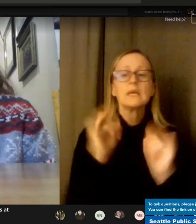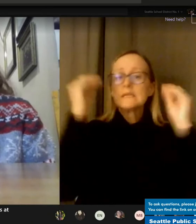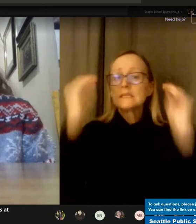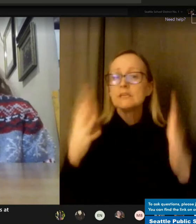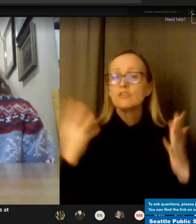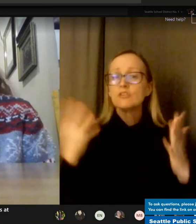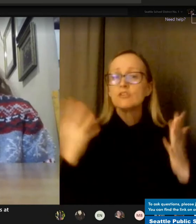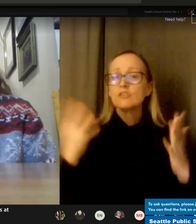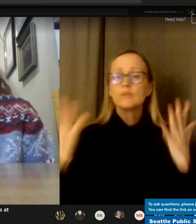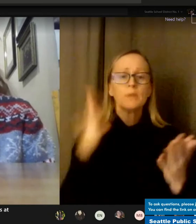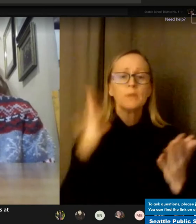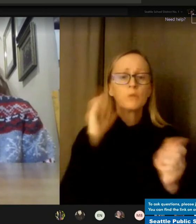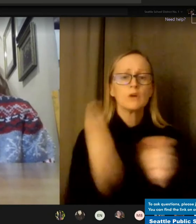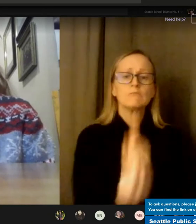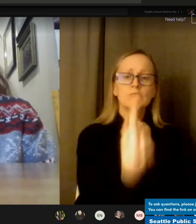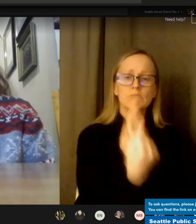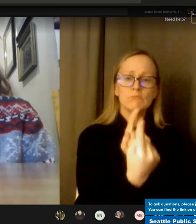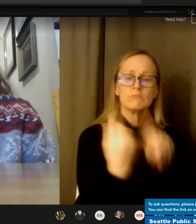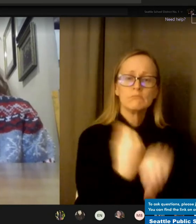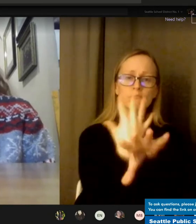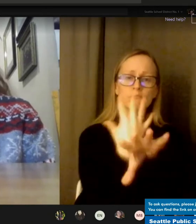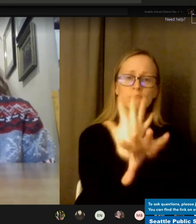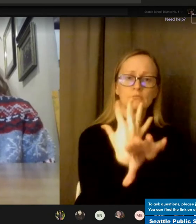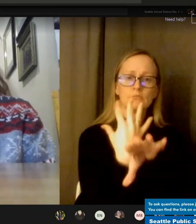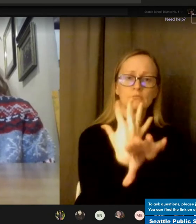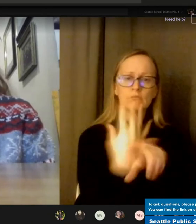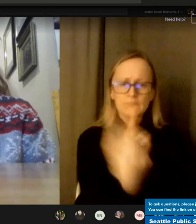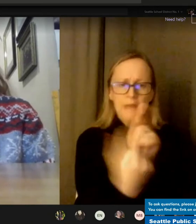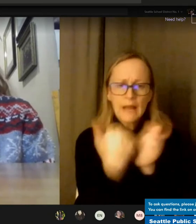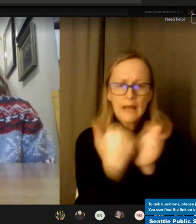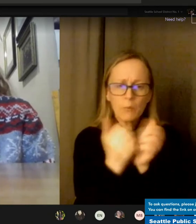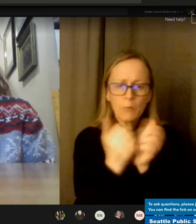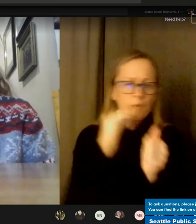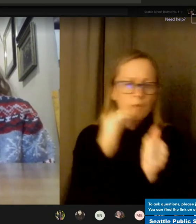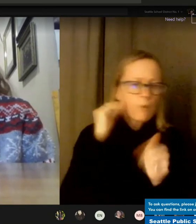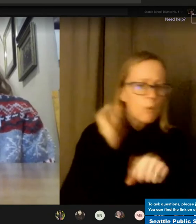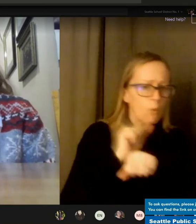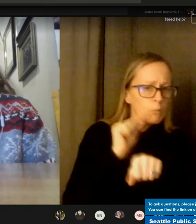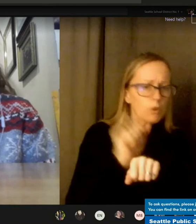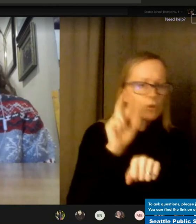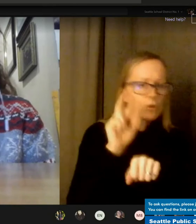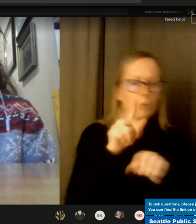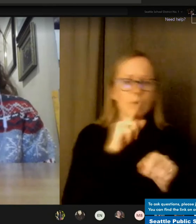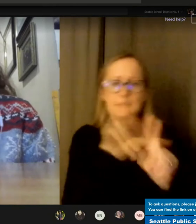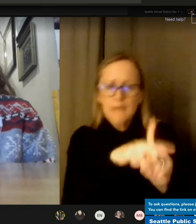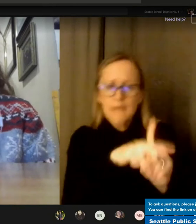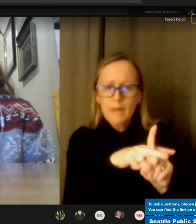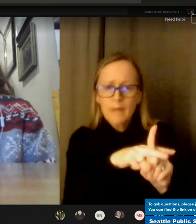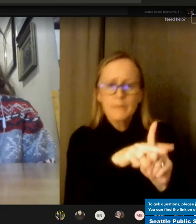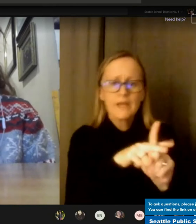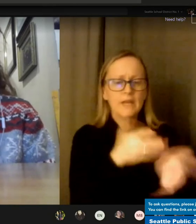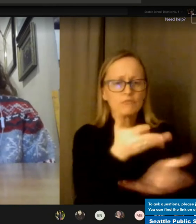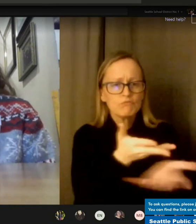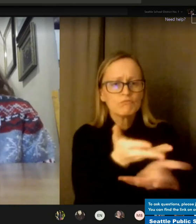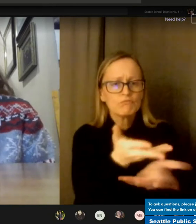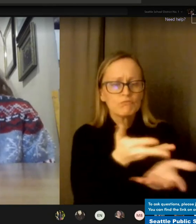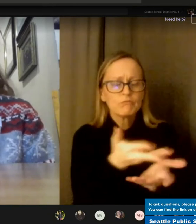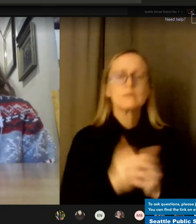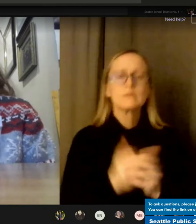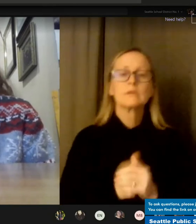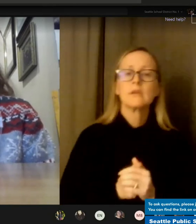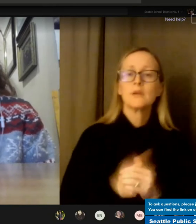in understanding the homework or individual assignments. Our teachers currently are